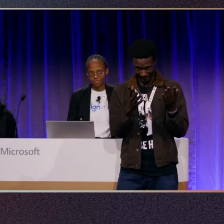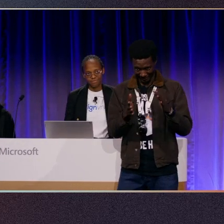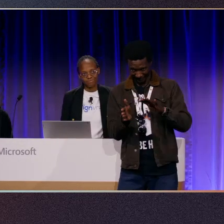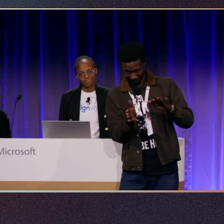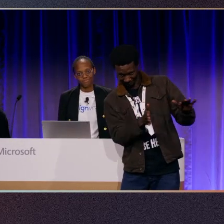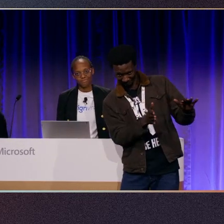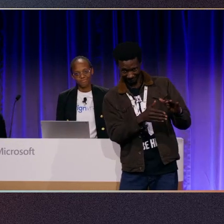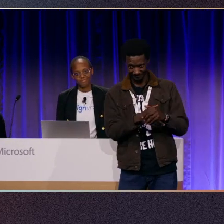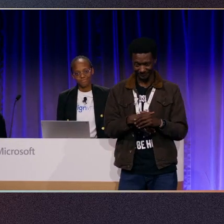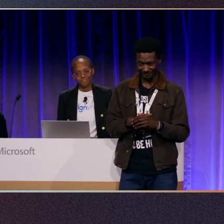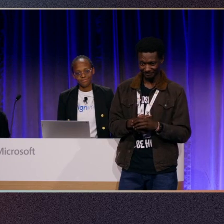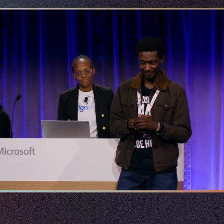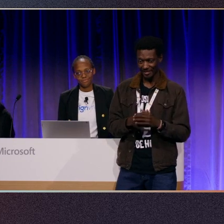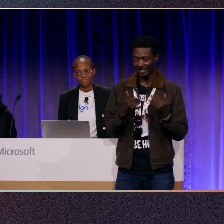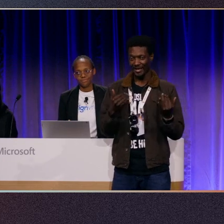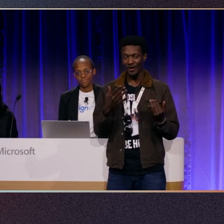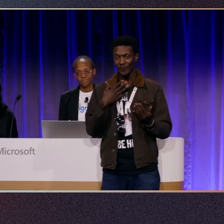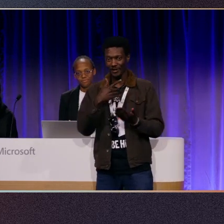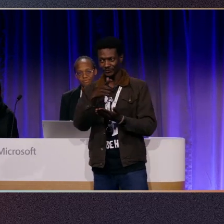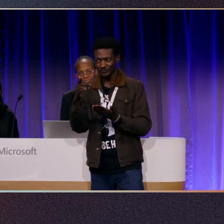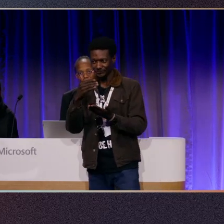Okay, so there are two things.